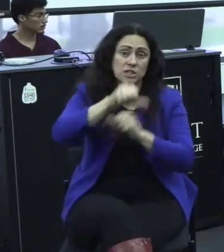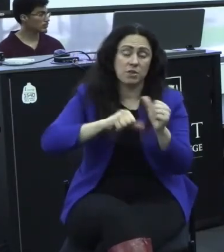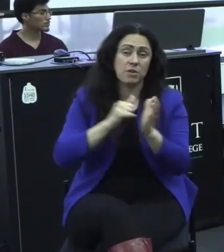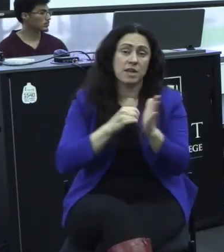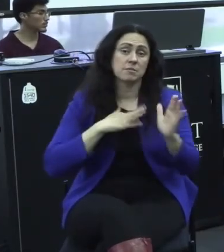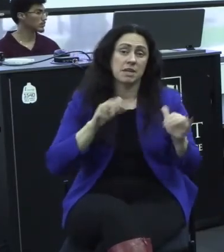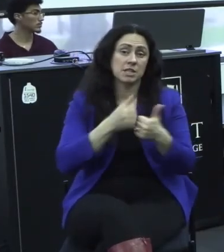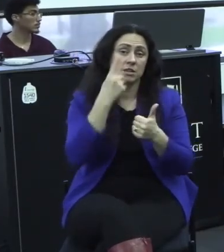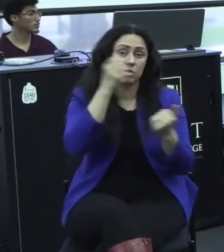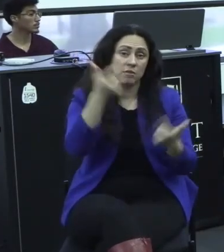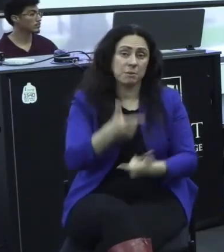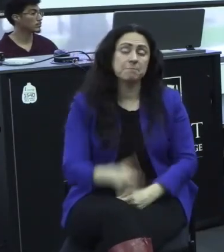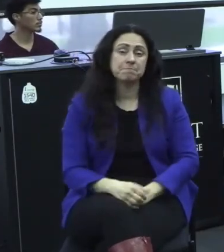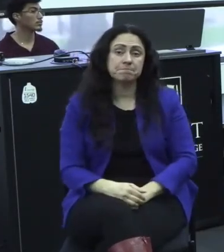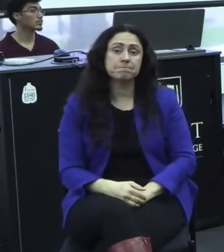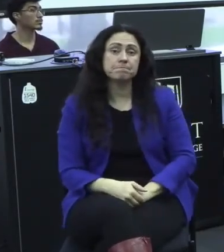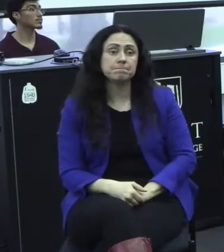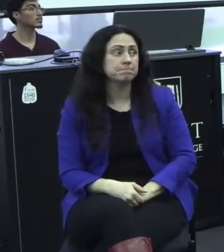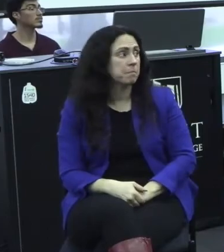everyone.